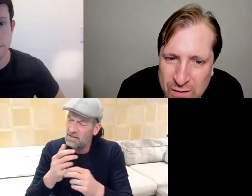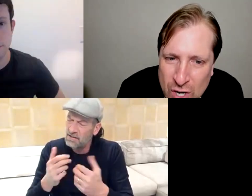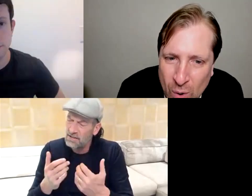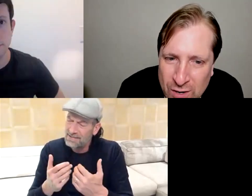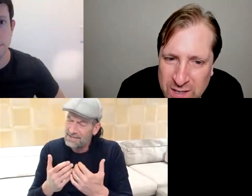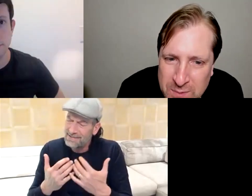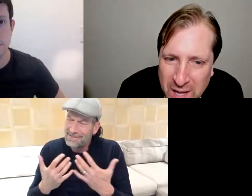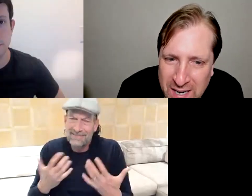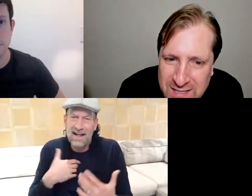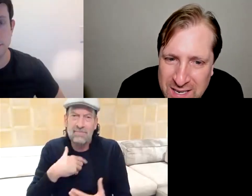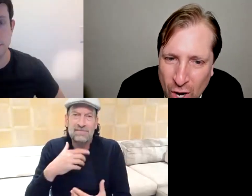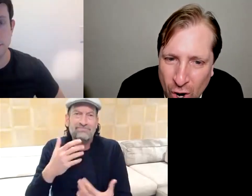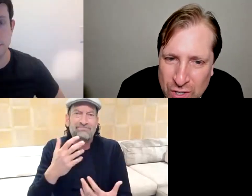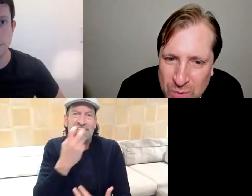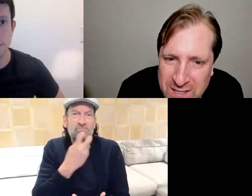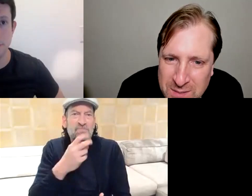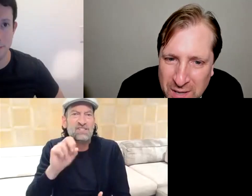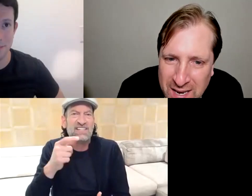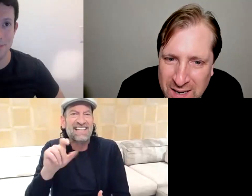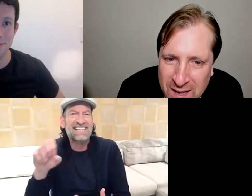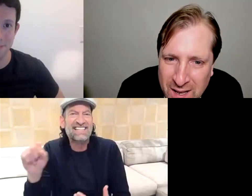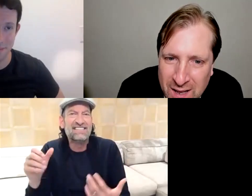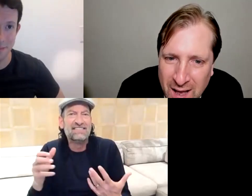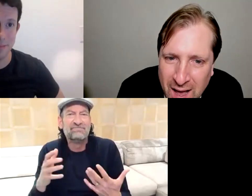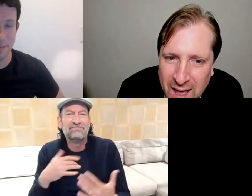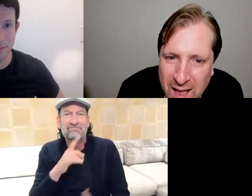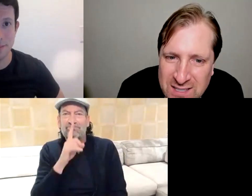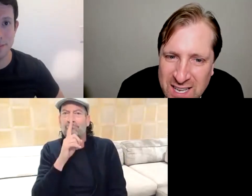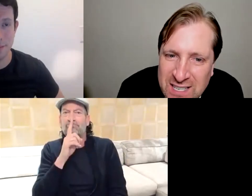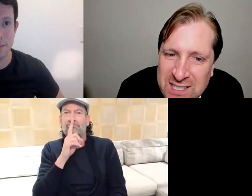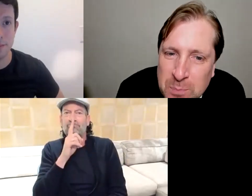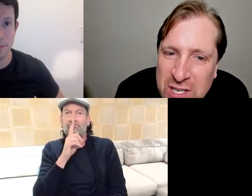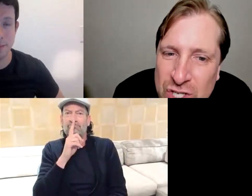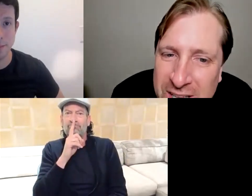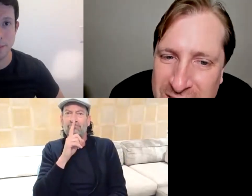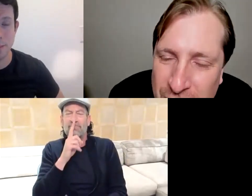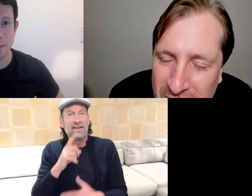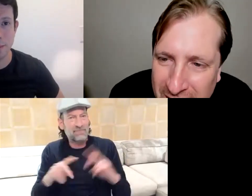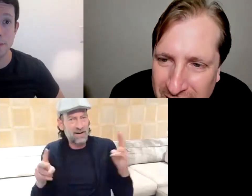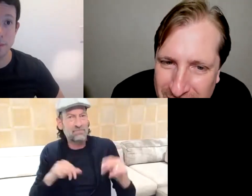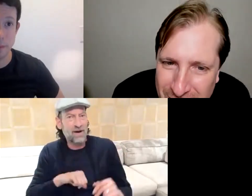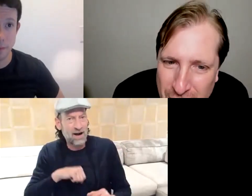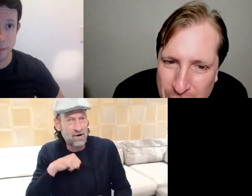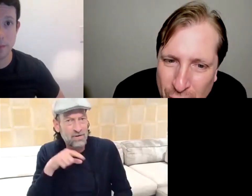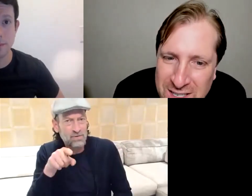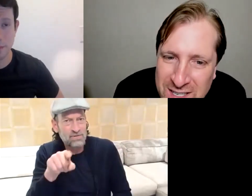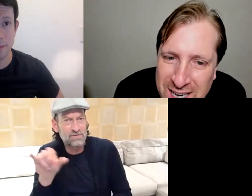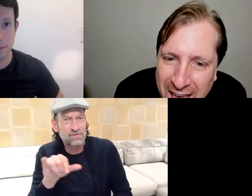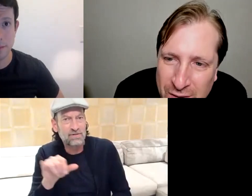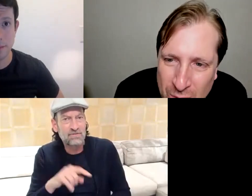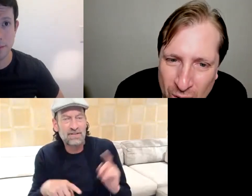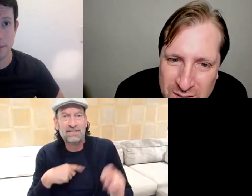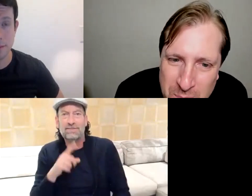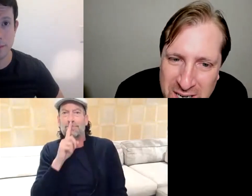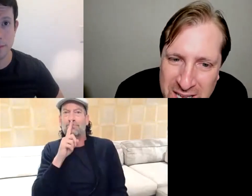I don't even know how to explain it. It's even hard to explain. It's like a speechless feeling. Frank doesn't